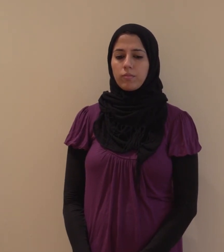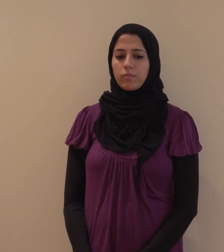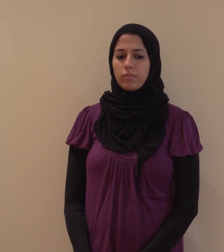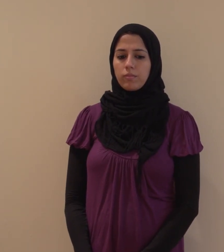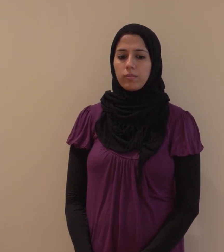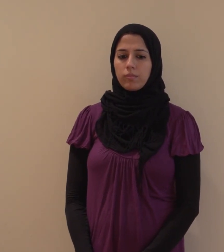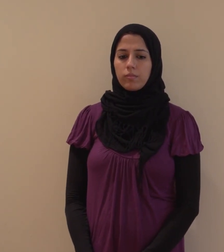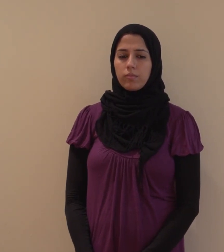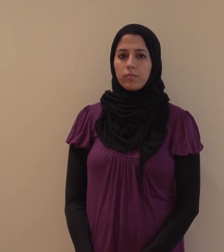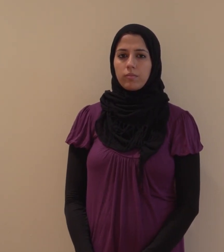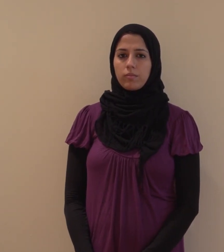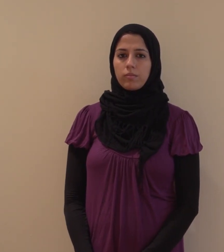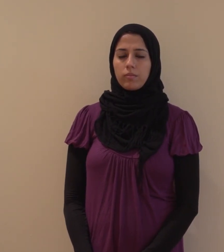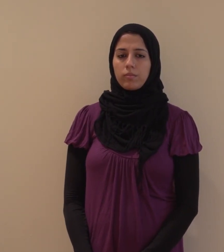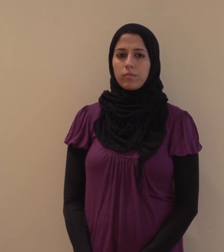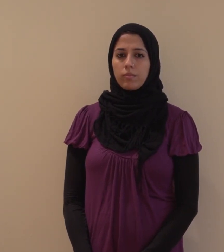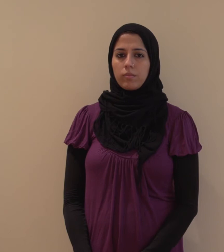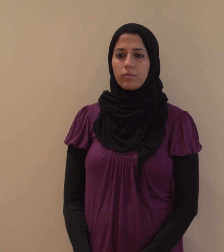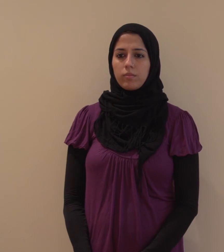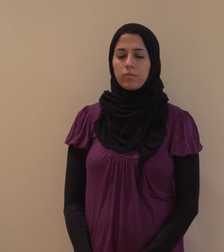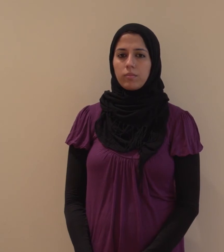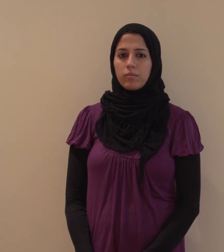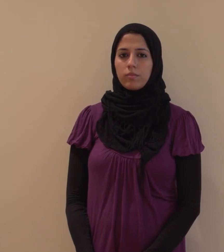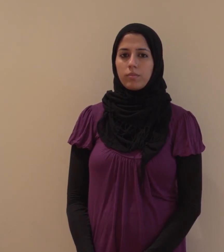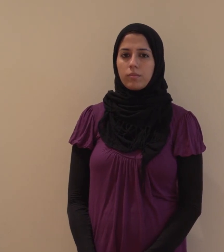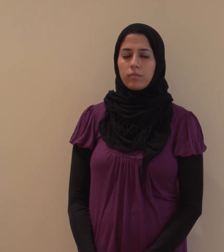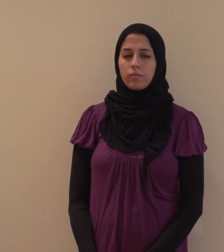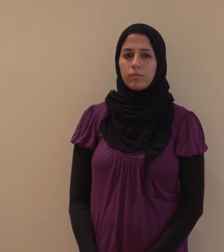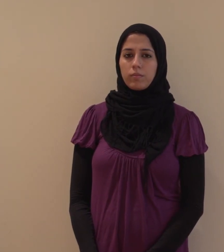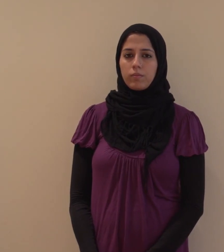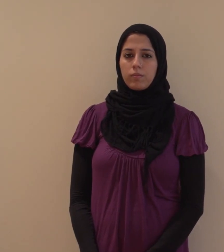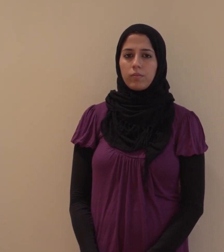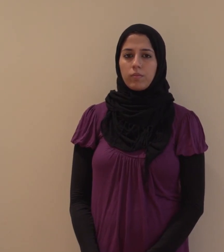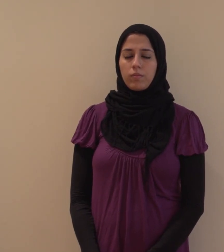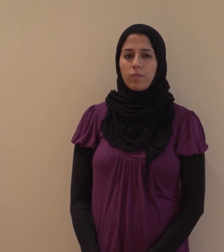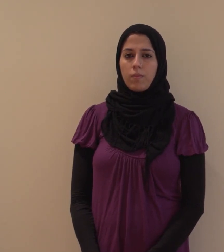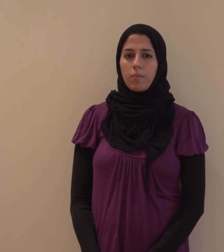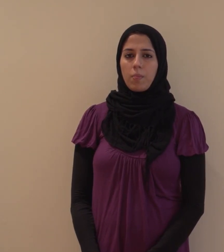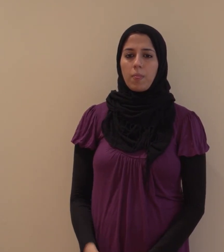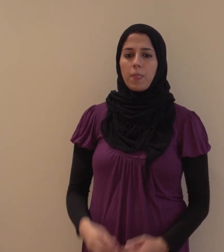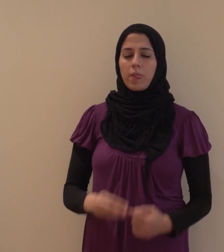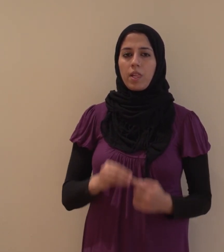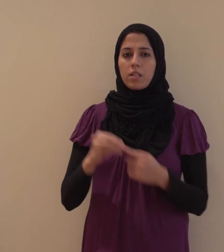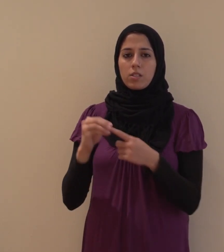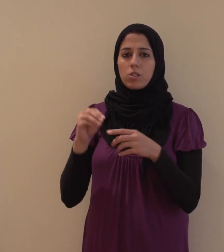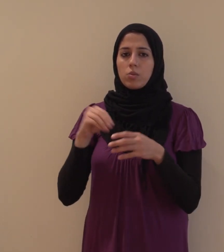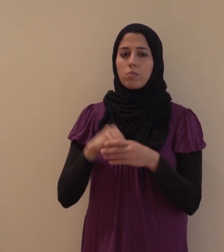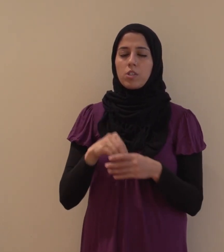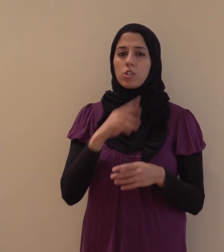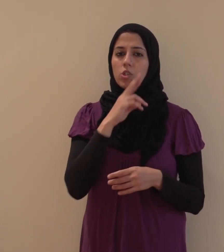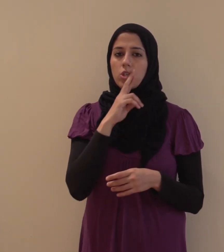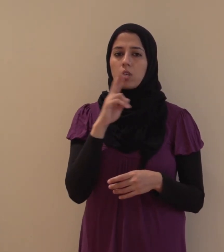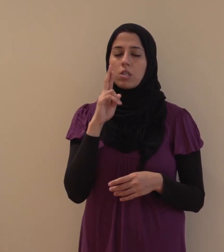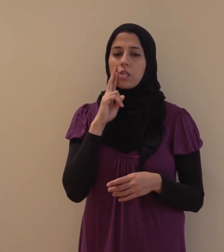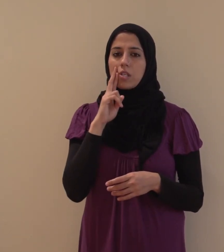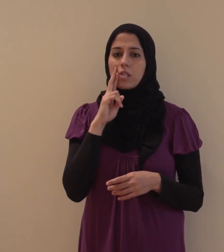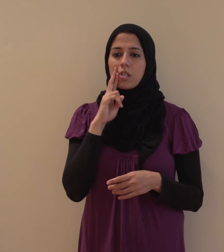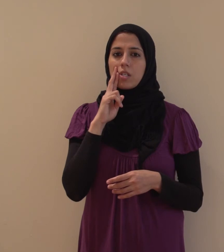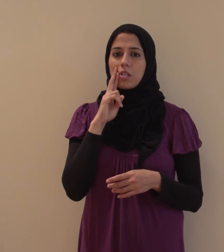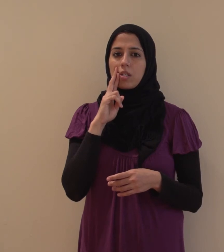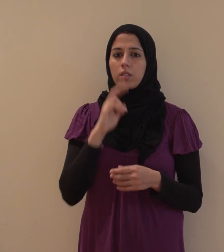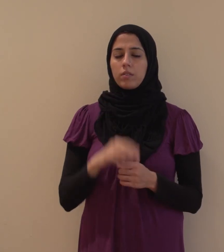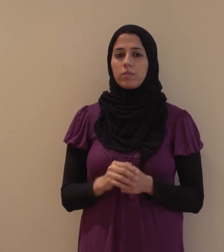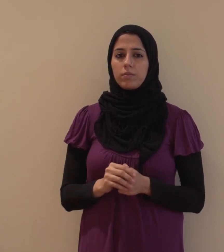we should understand that that is also something special in the month of Ramadan. Leave everything behind yourself. and you are